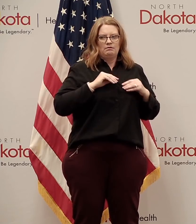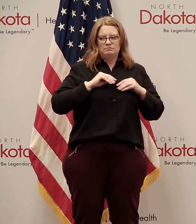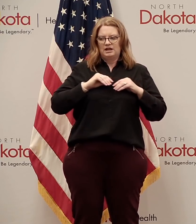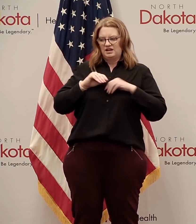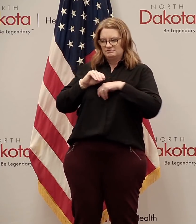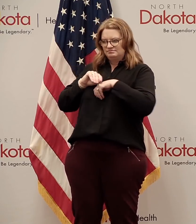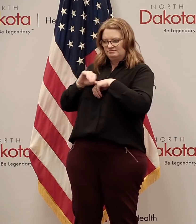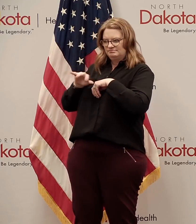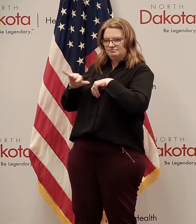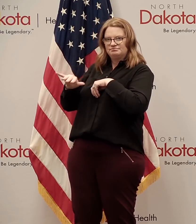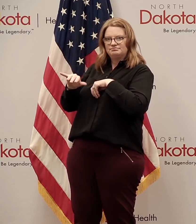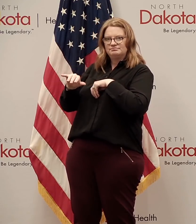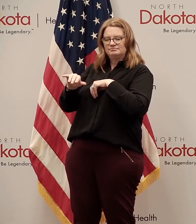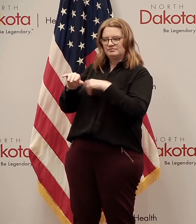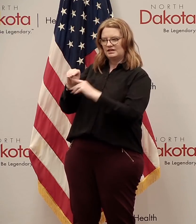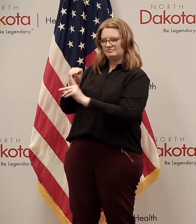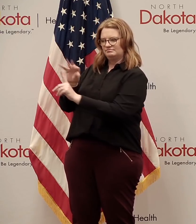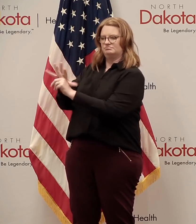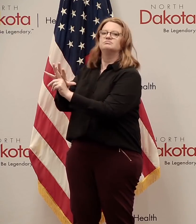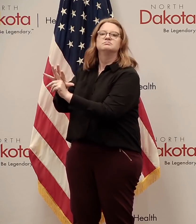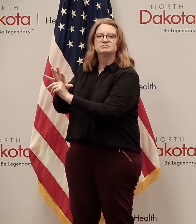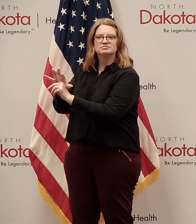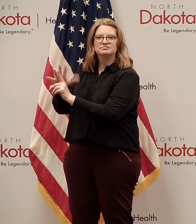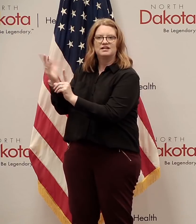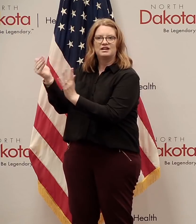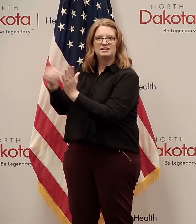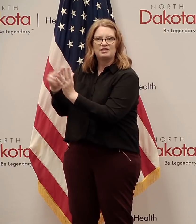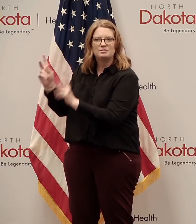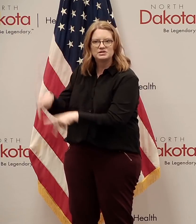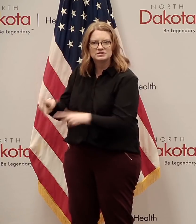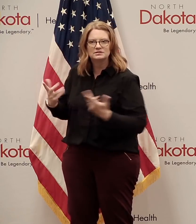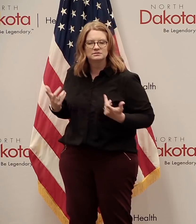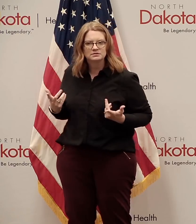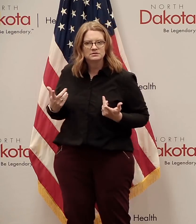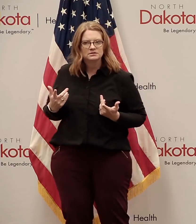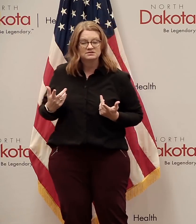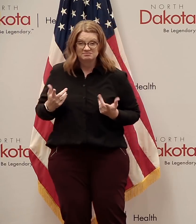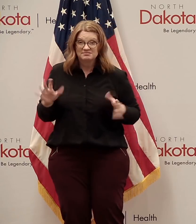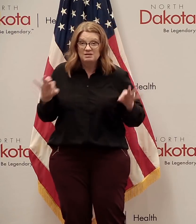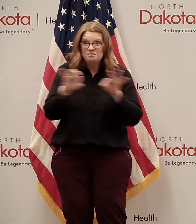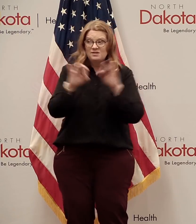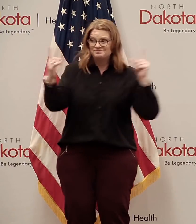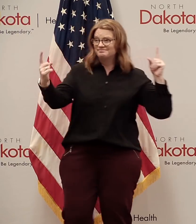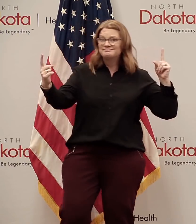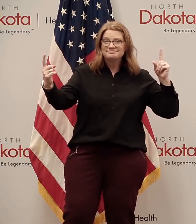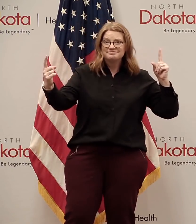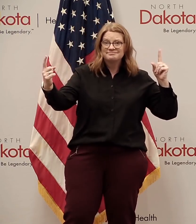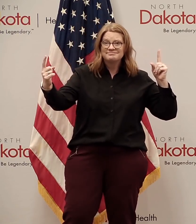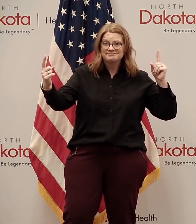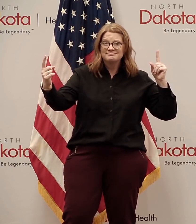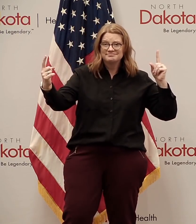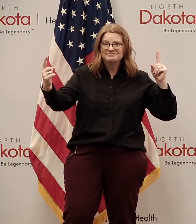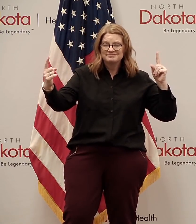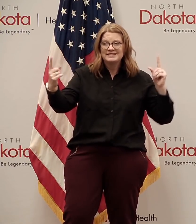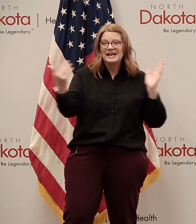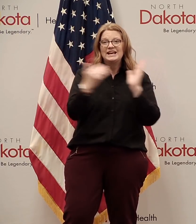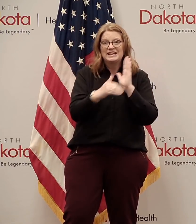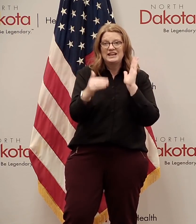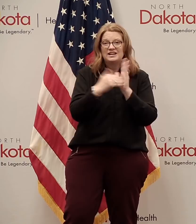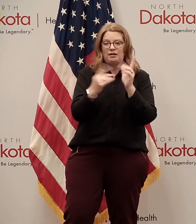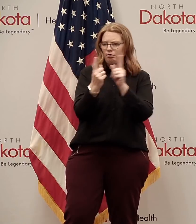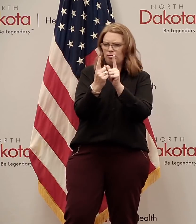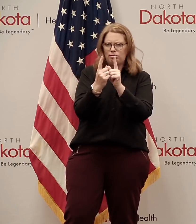it to somebody else. So one way to not get this is to, again, keep a distance from other people. That's why we talk about the social distancing,